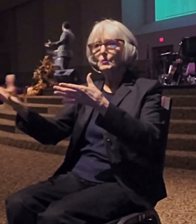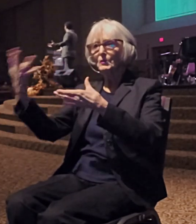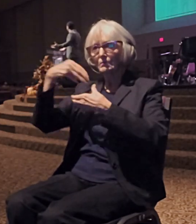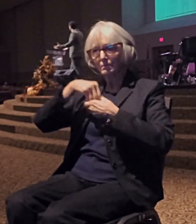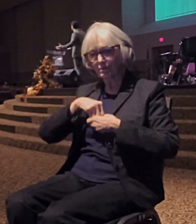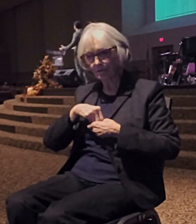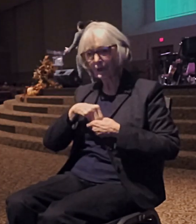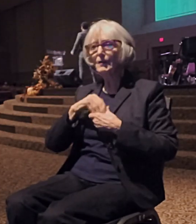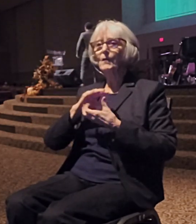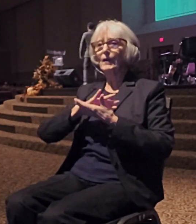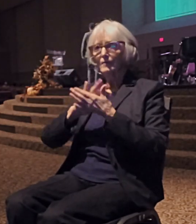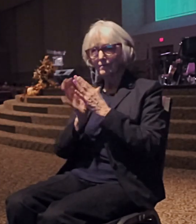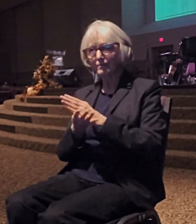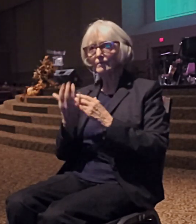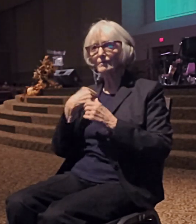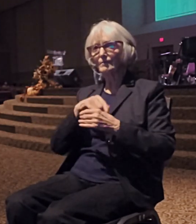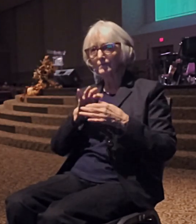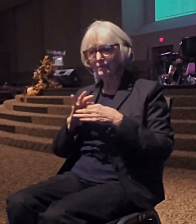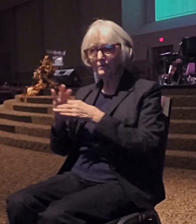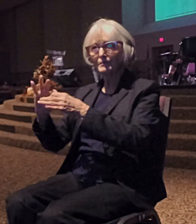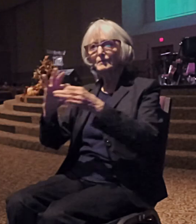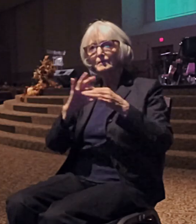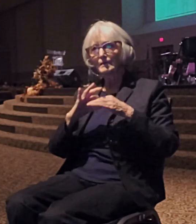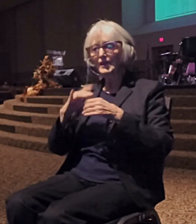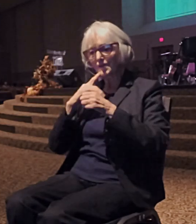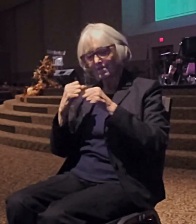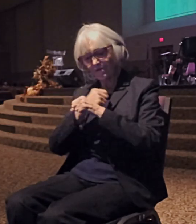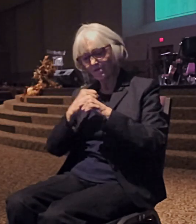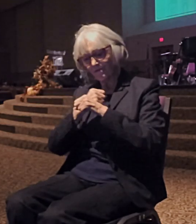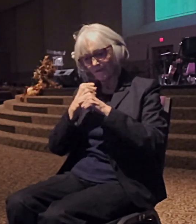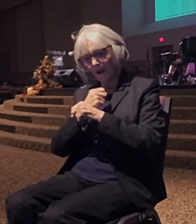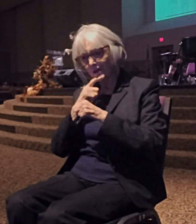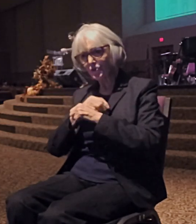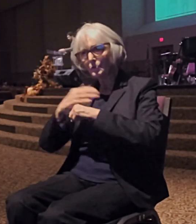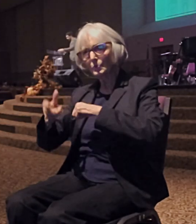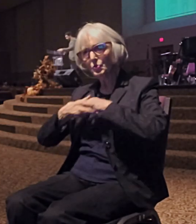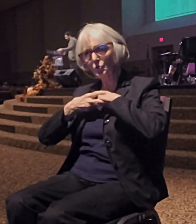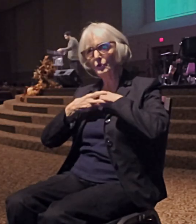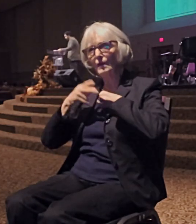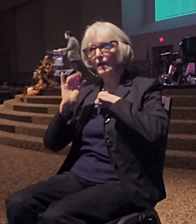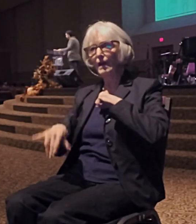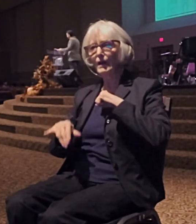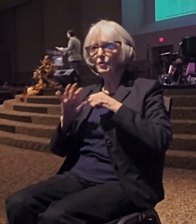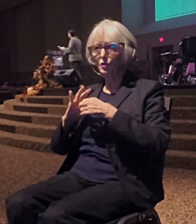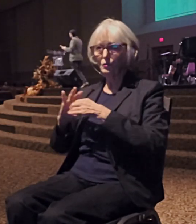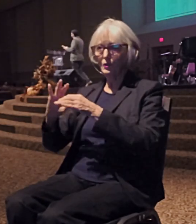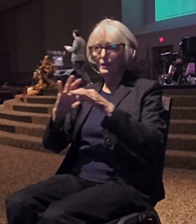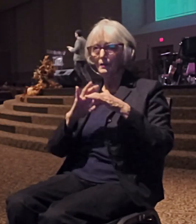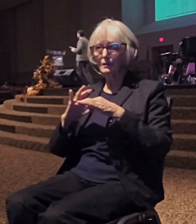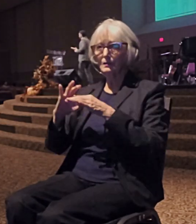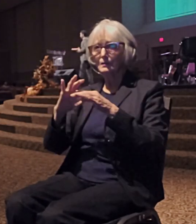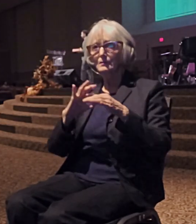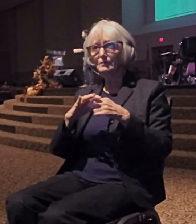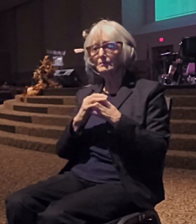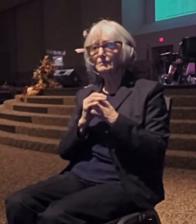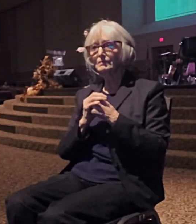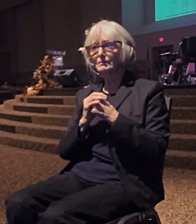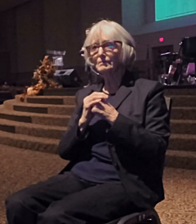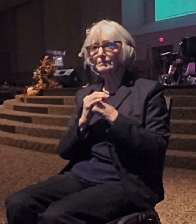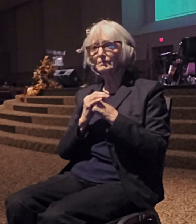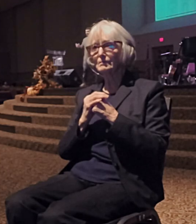unity. It's that we fight to preserve that unity.